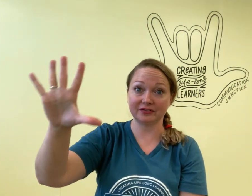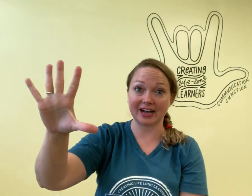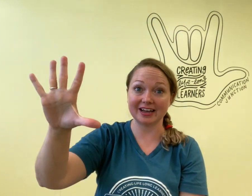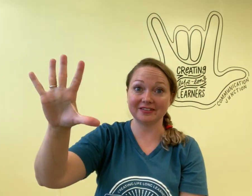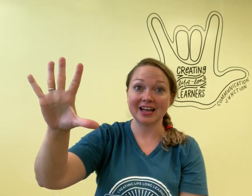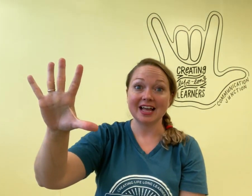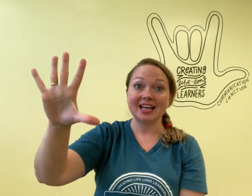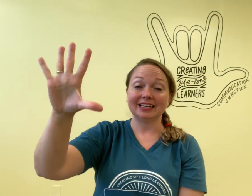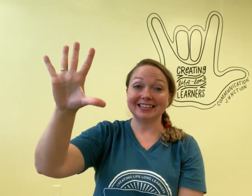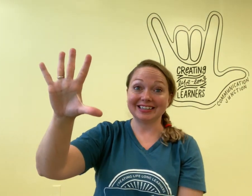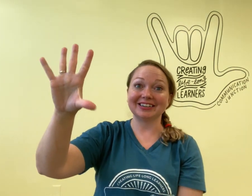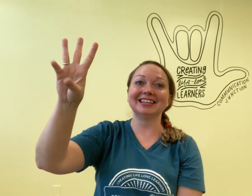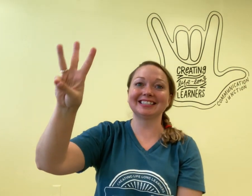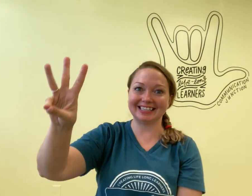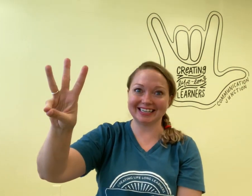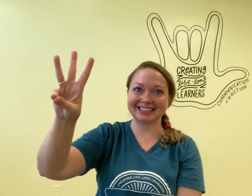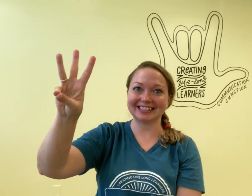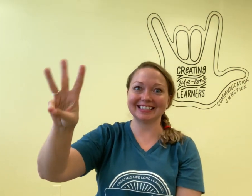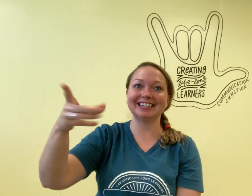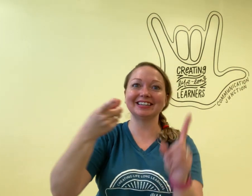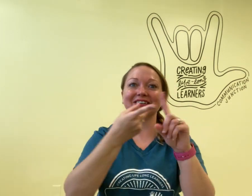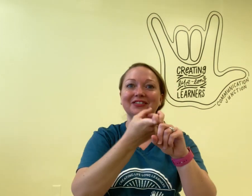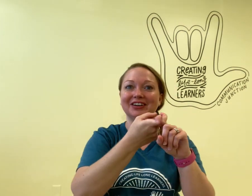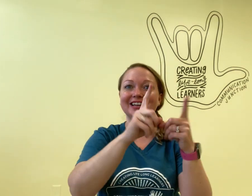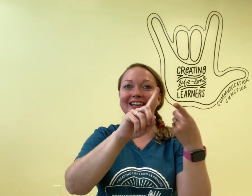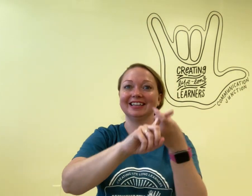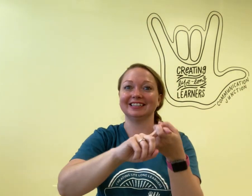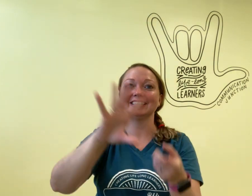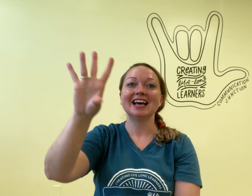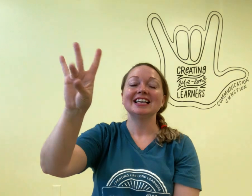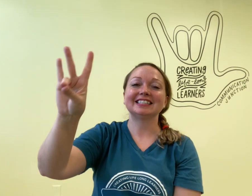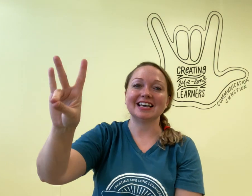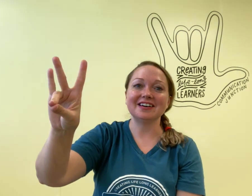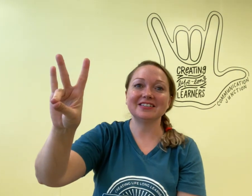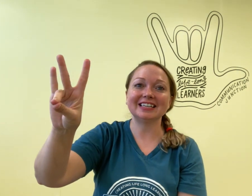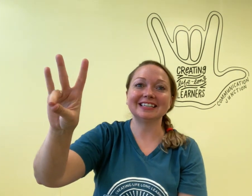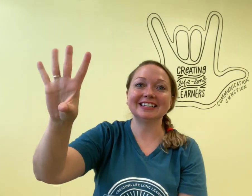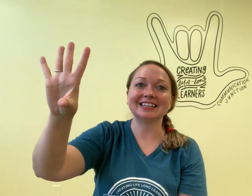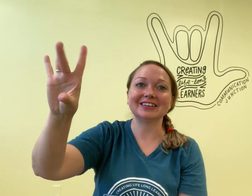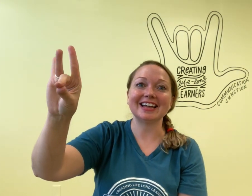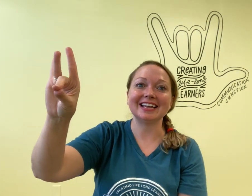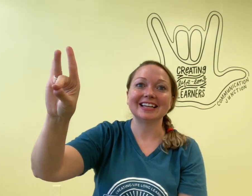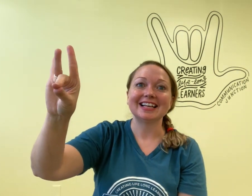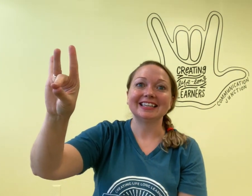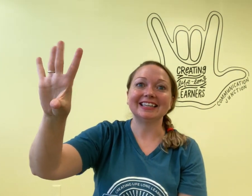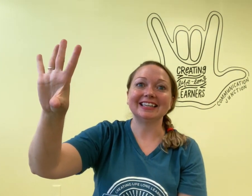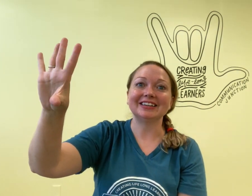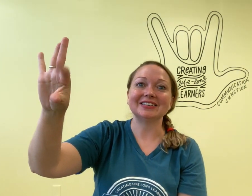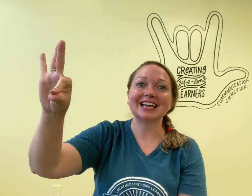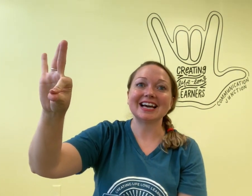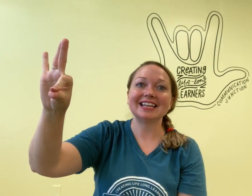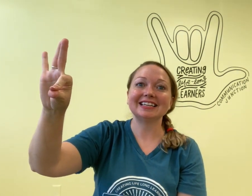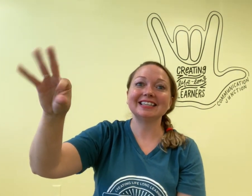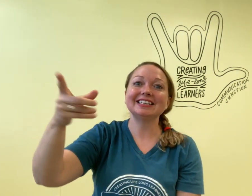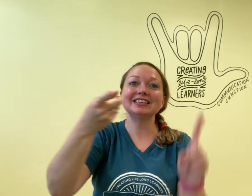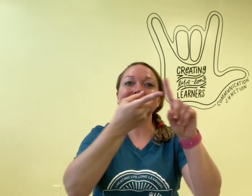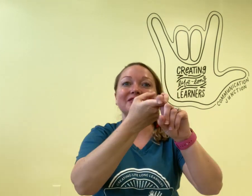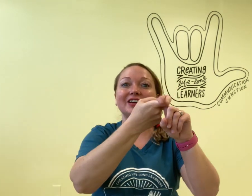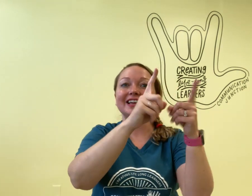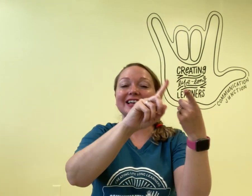5 little, 6 little friends, 7 little, 8 little, 9 little